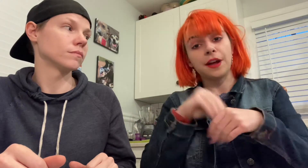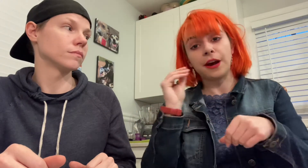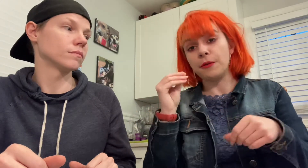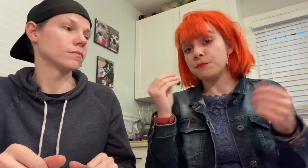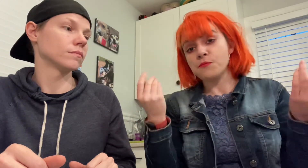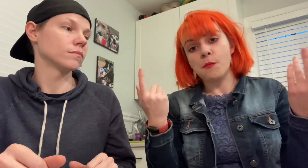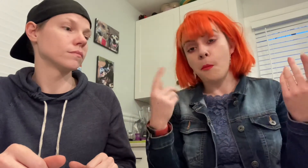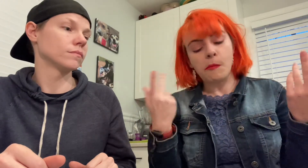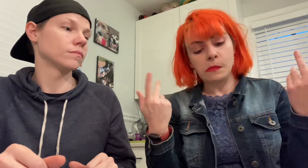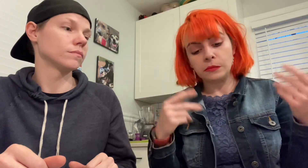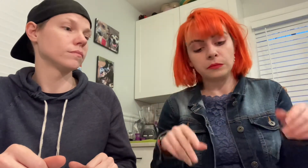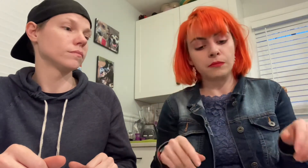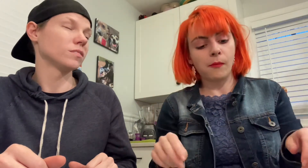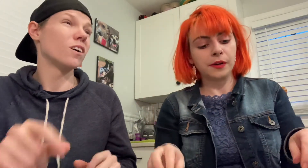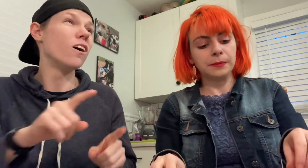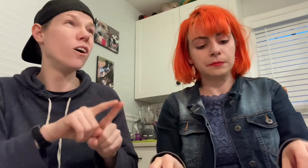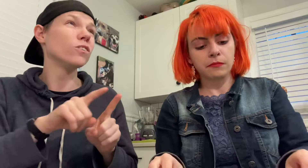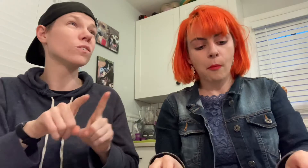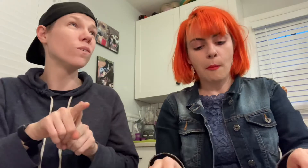out. Right.